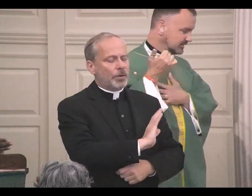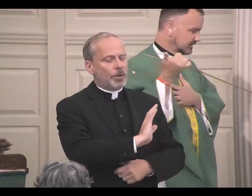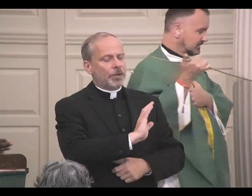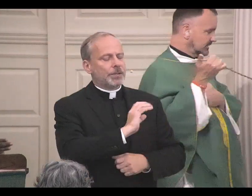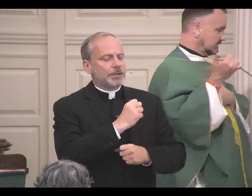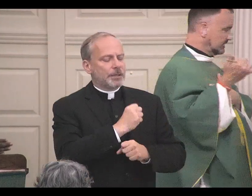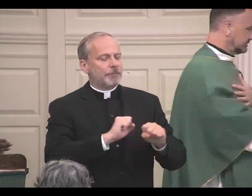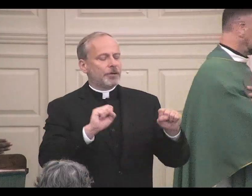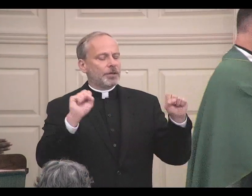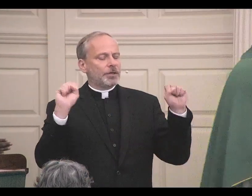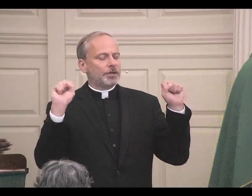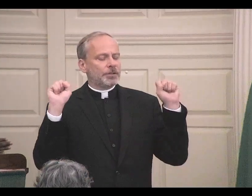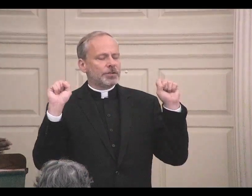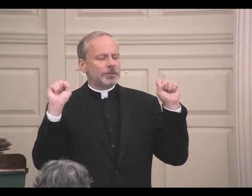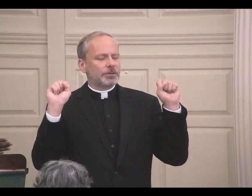people, says the